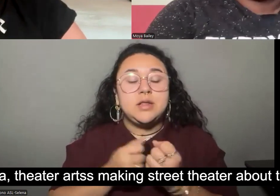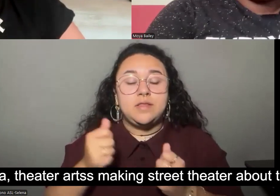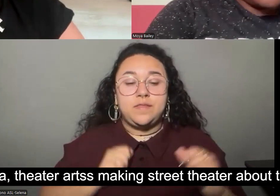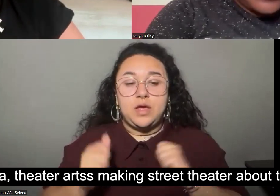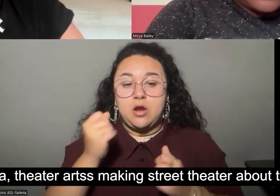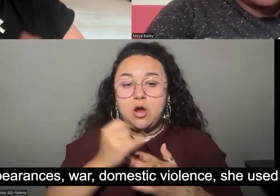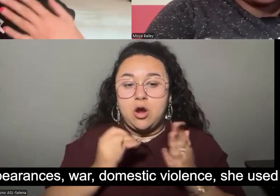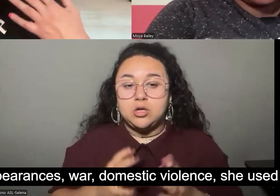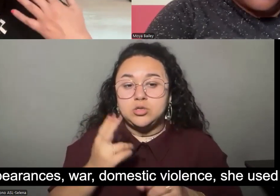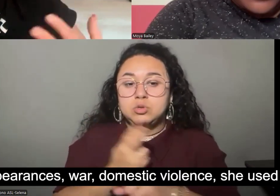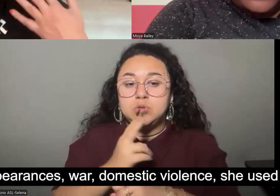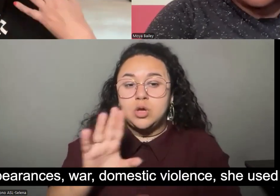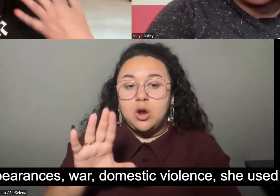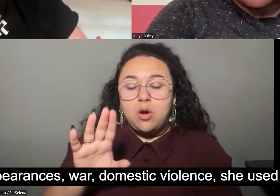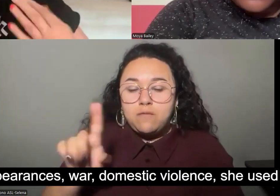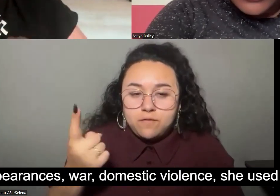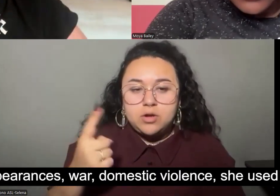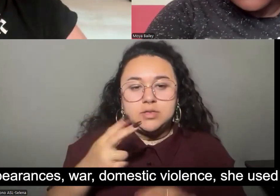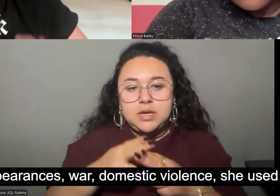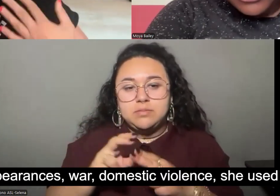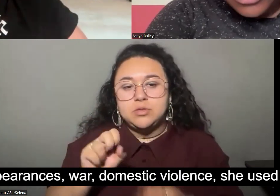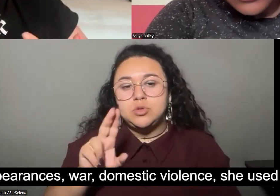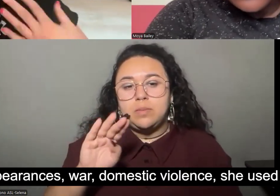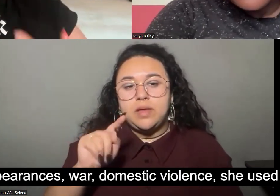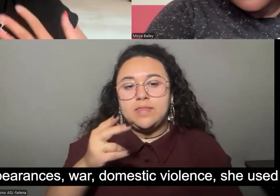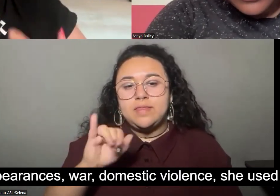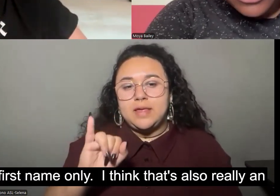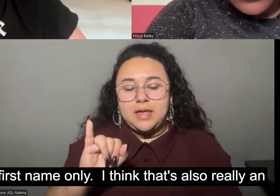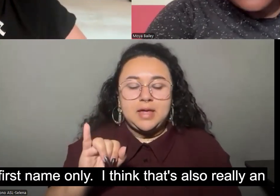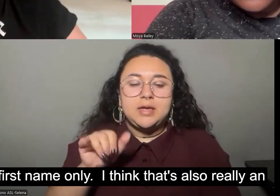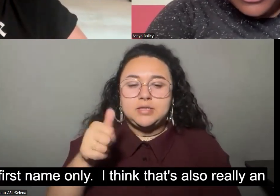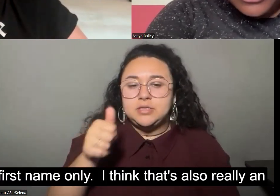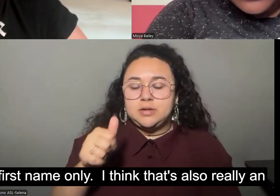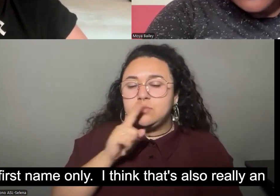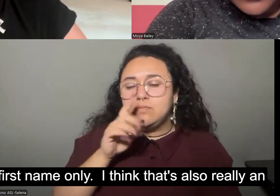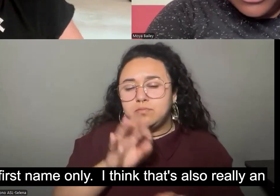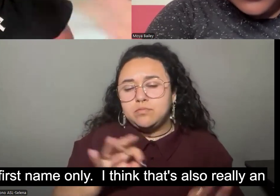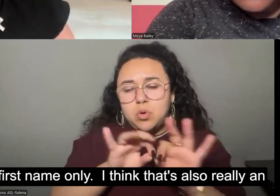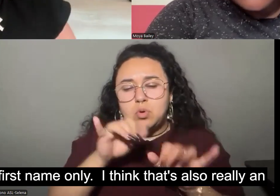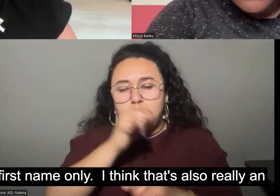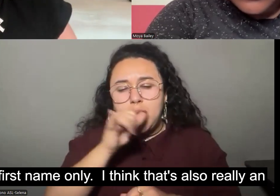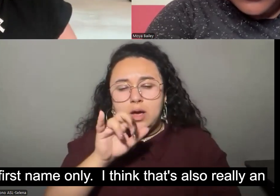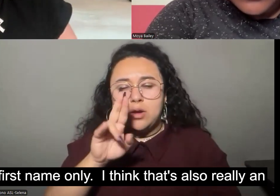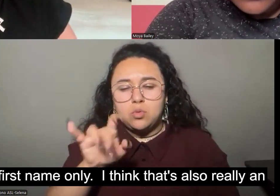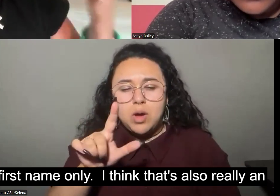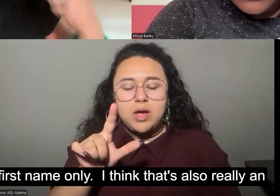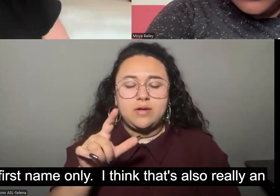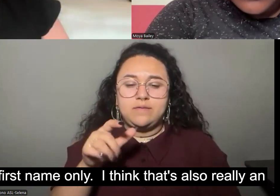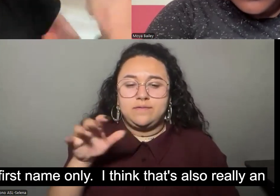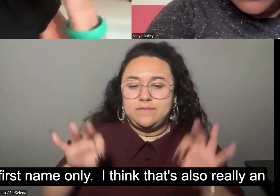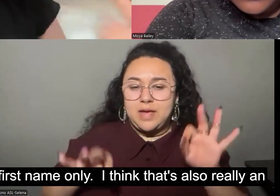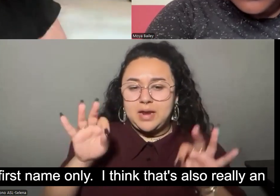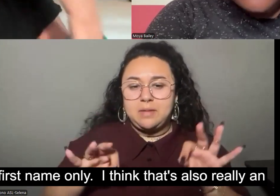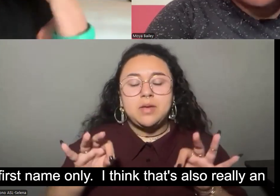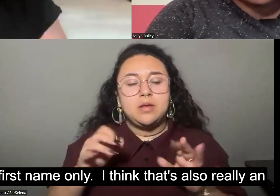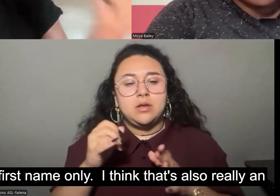Like Sumathi, who is like such a beloved, important Sri Lankan radical feminist theater artist who is making street theater about the